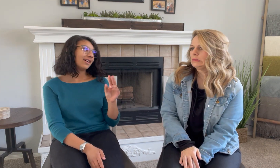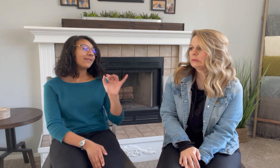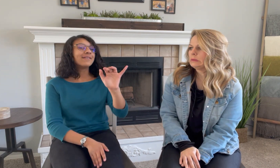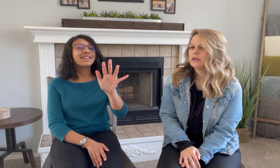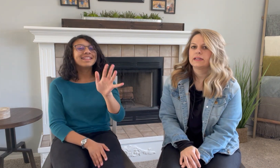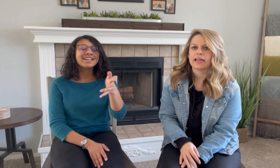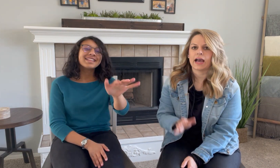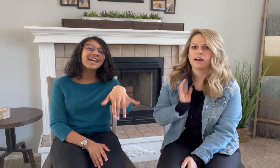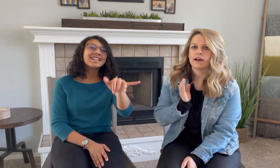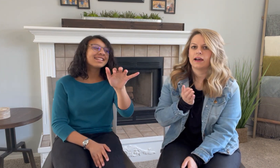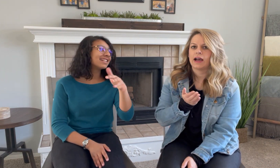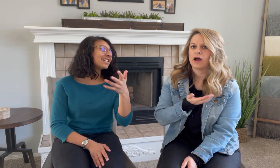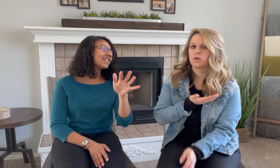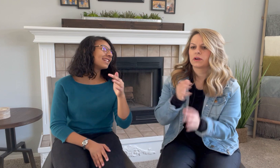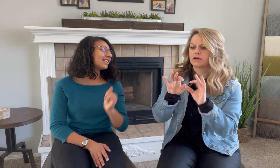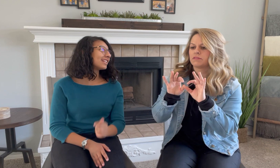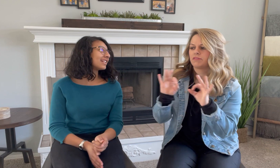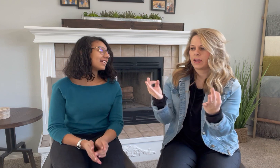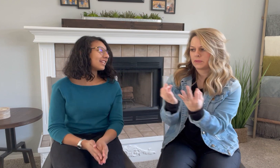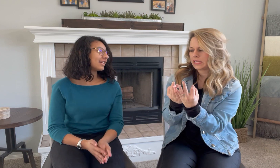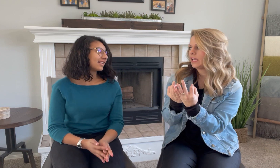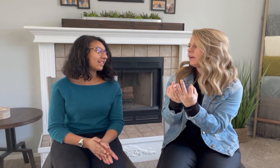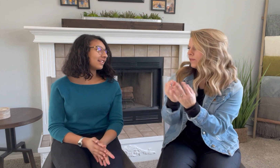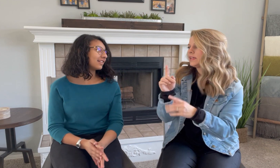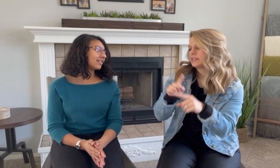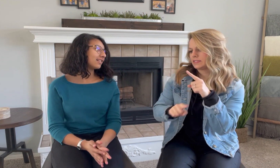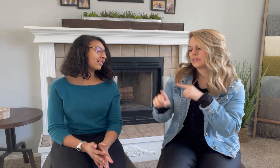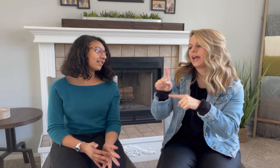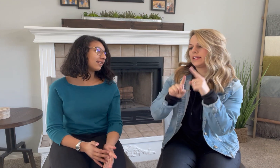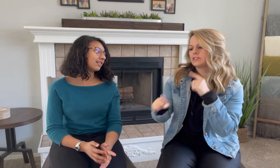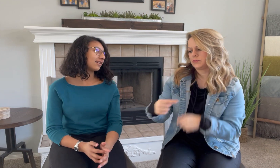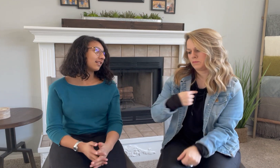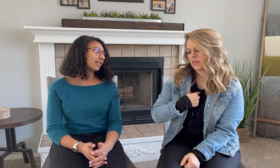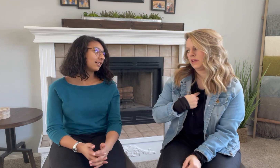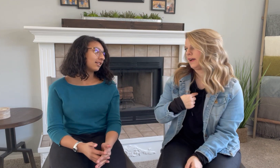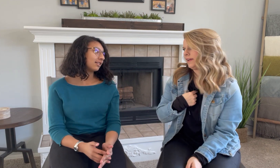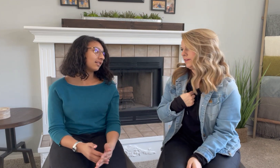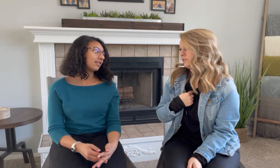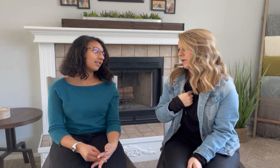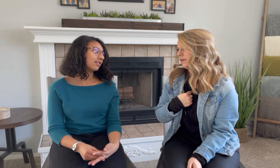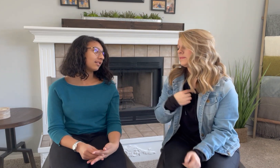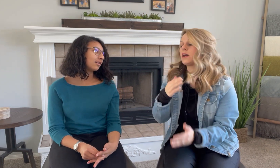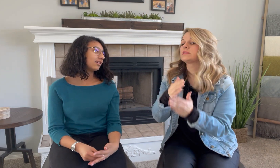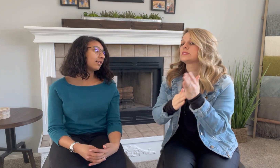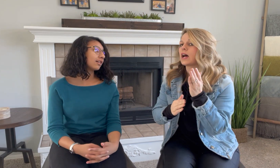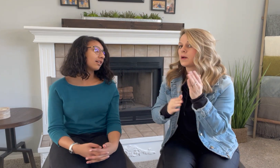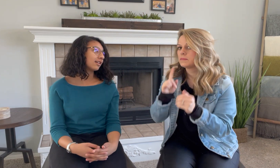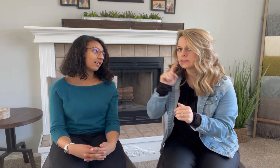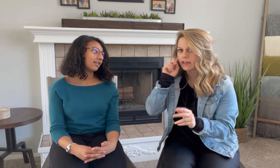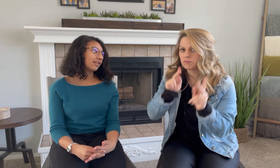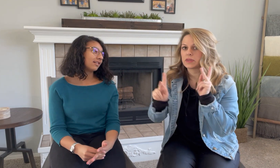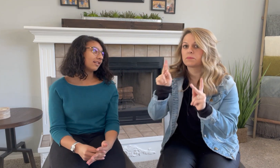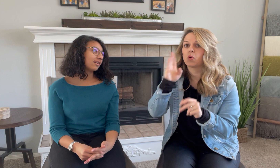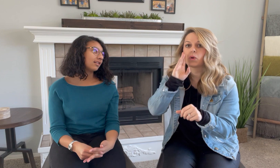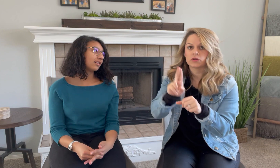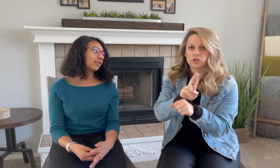Ooh, yeah. Our family signs me and I this way. Now, some deaf people will